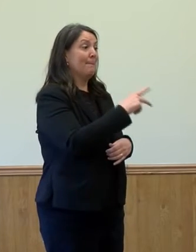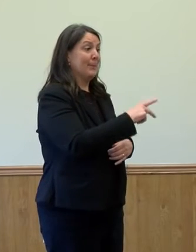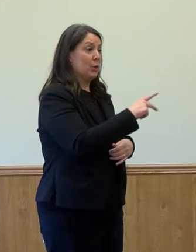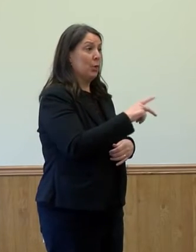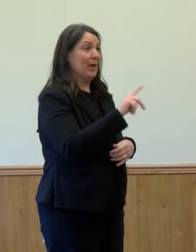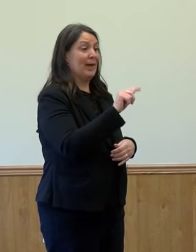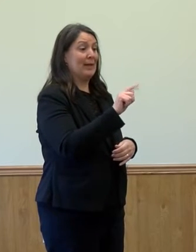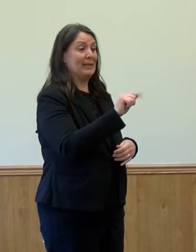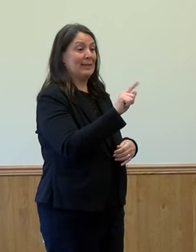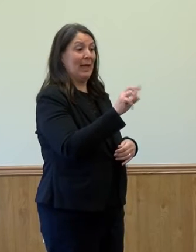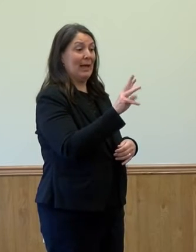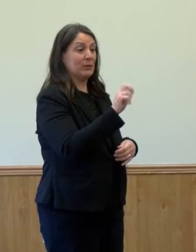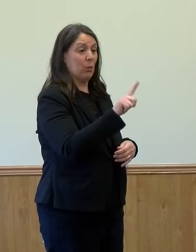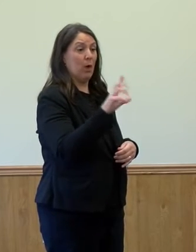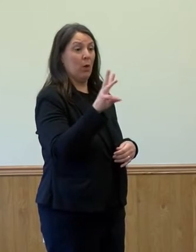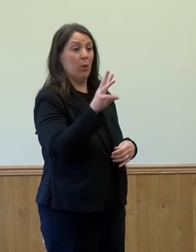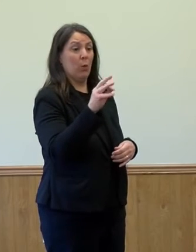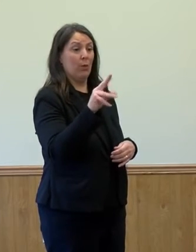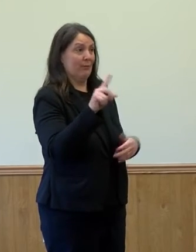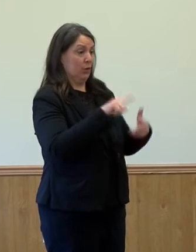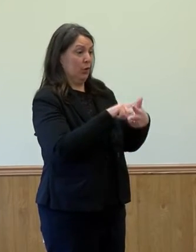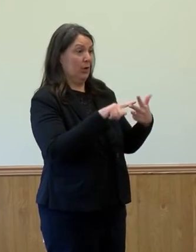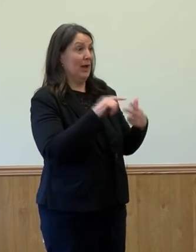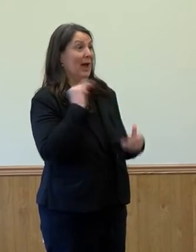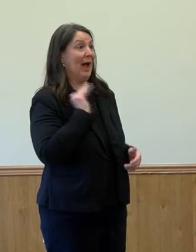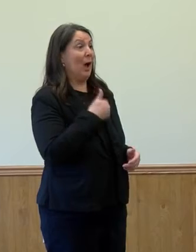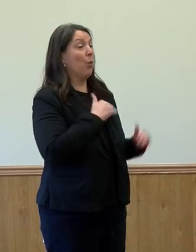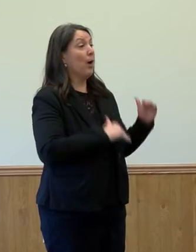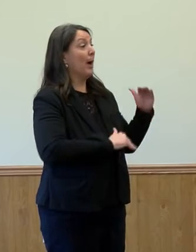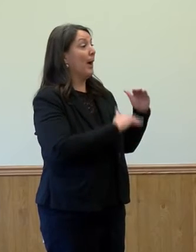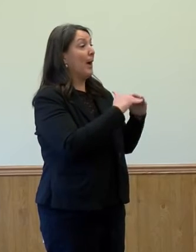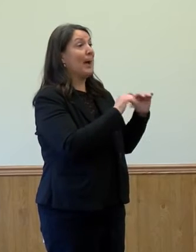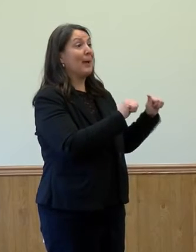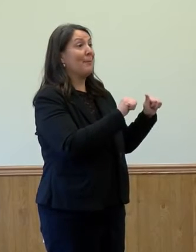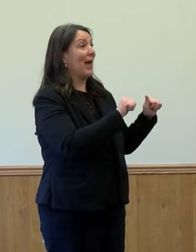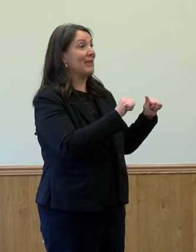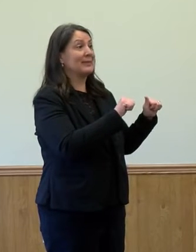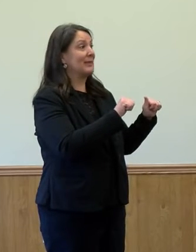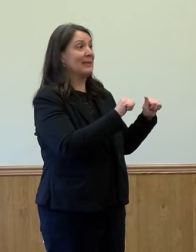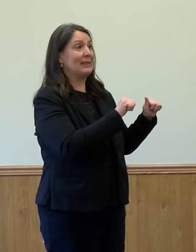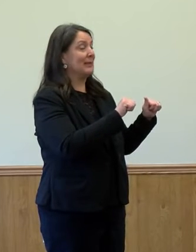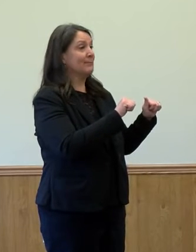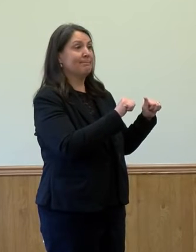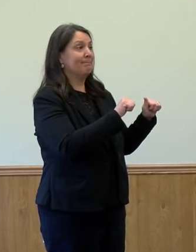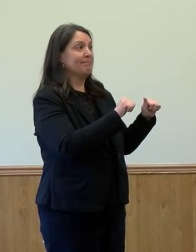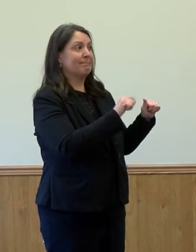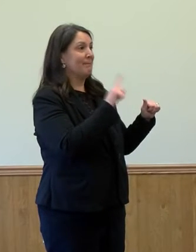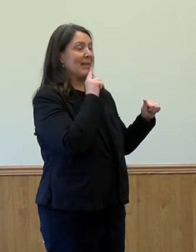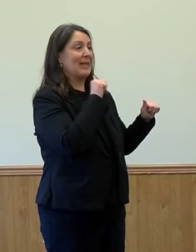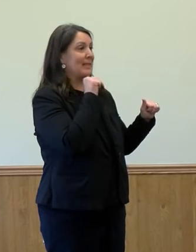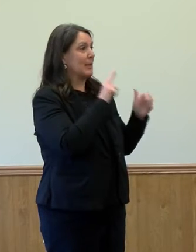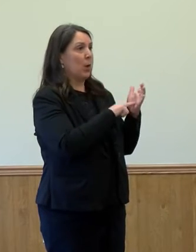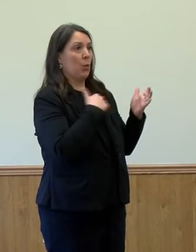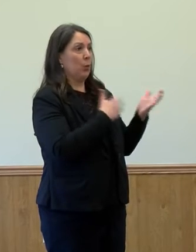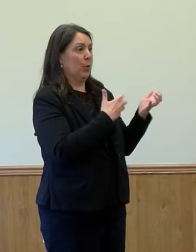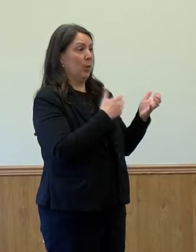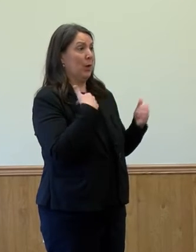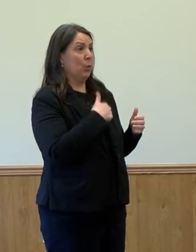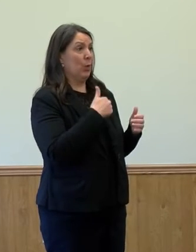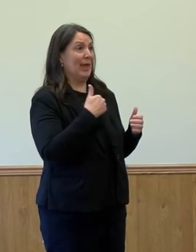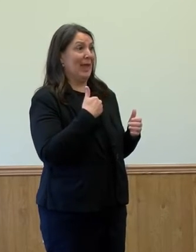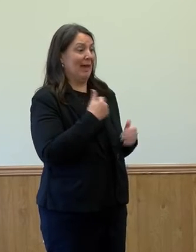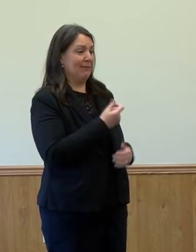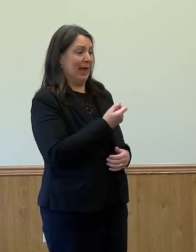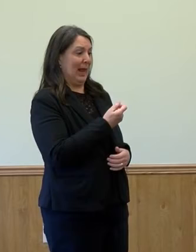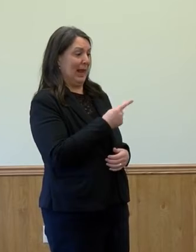Tazewell, and Woodford, our ICU bed capacity is nowhere close to where we want to be. We're sitting at only